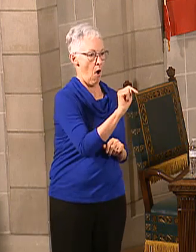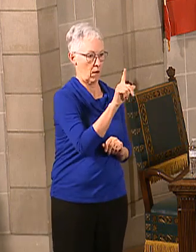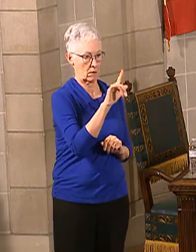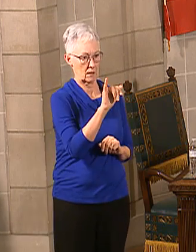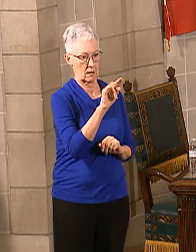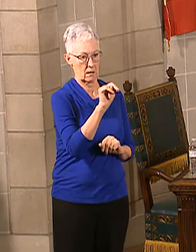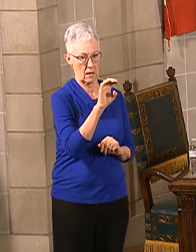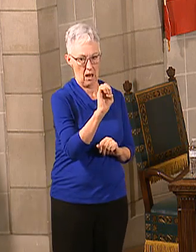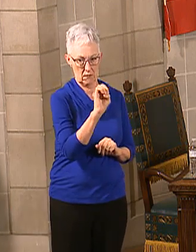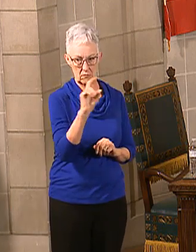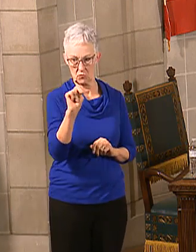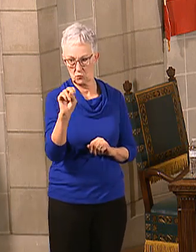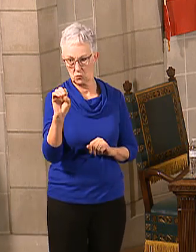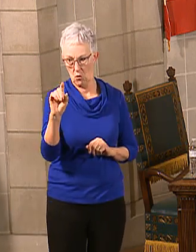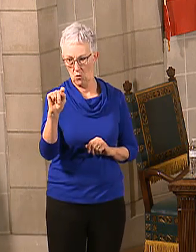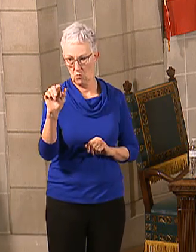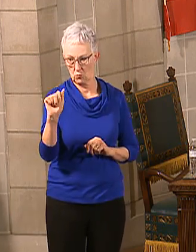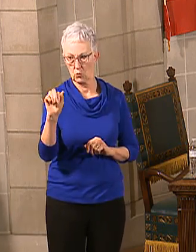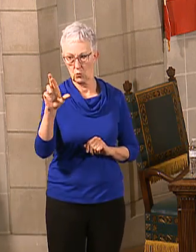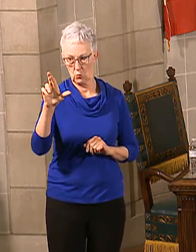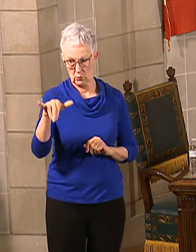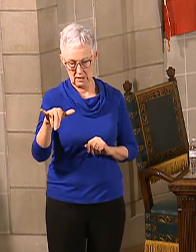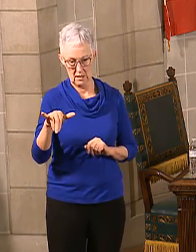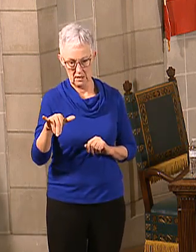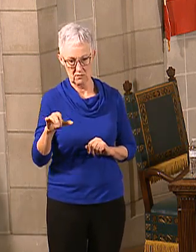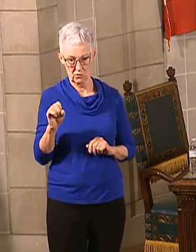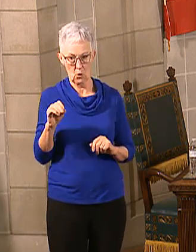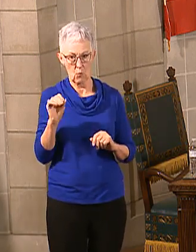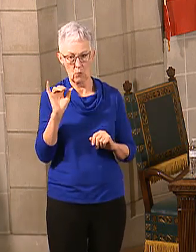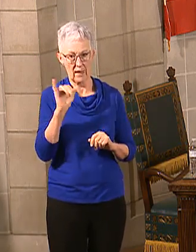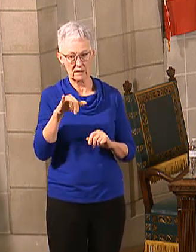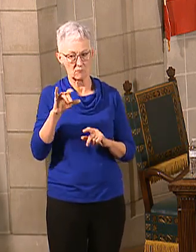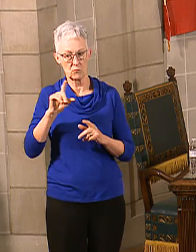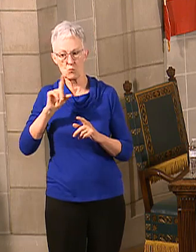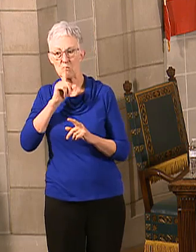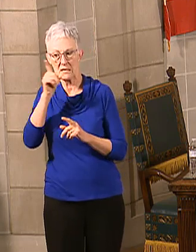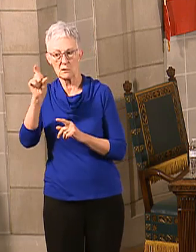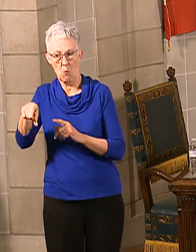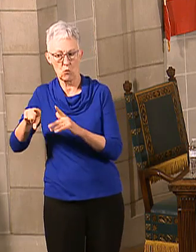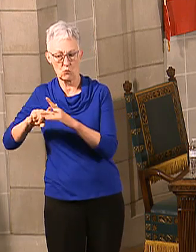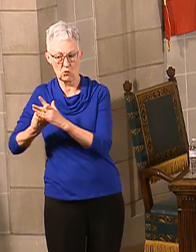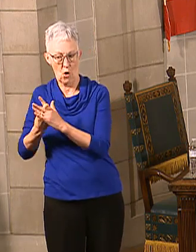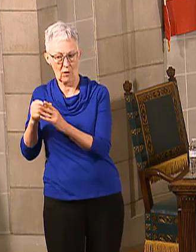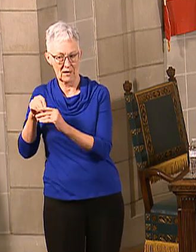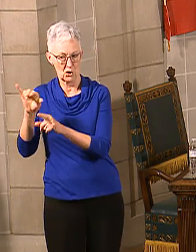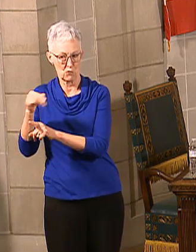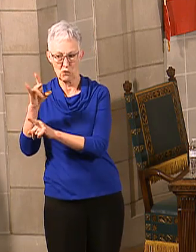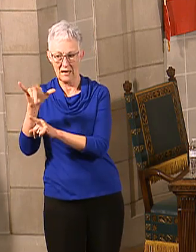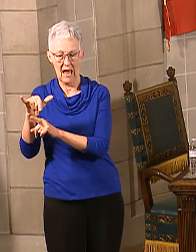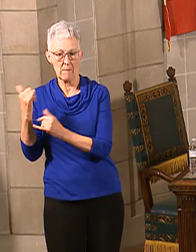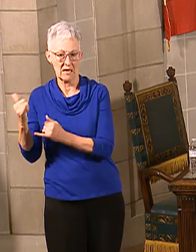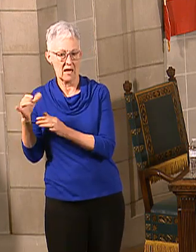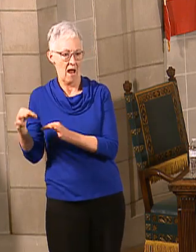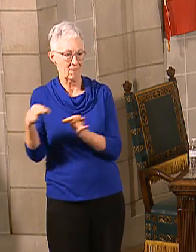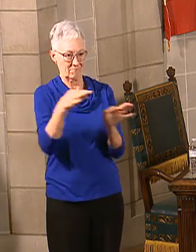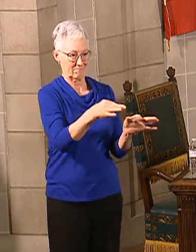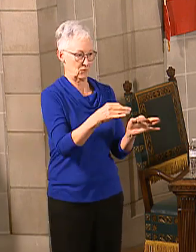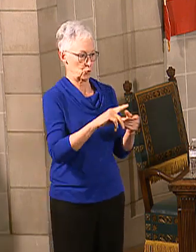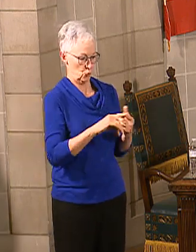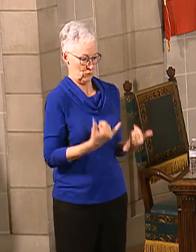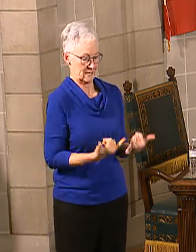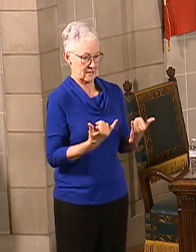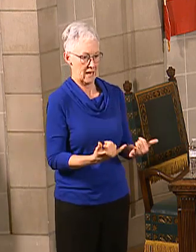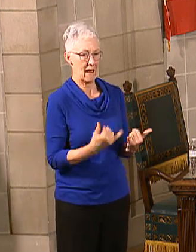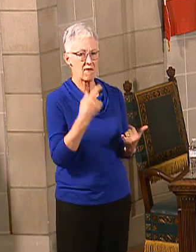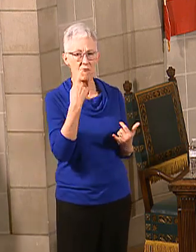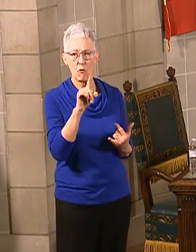to the Secretary of State being able to implement that. This is going to be important for realtors, people who have mortgages, banking